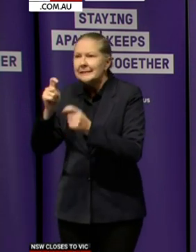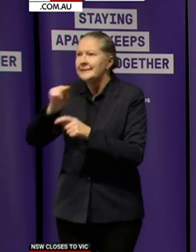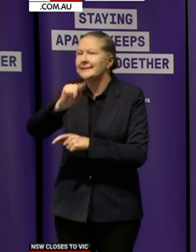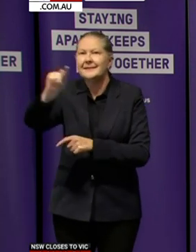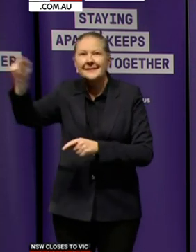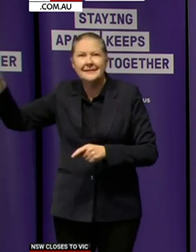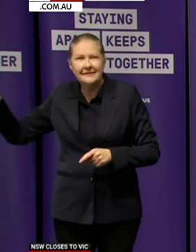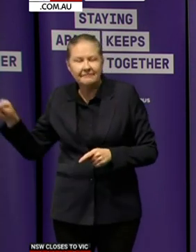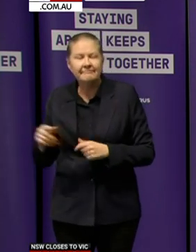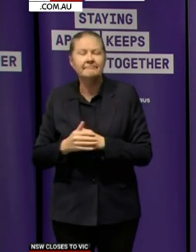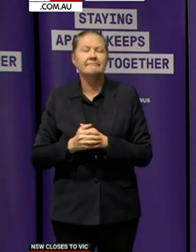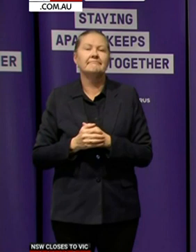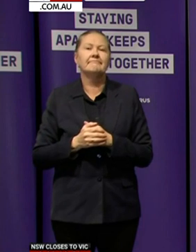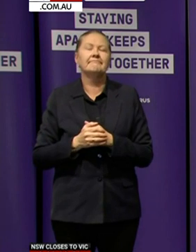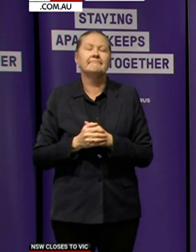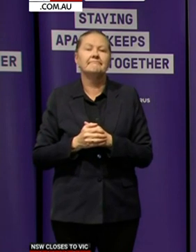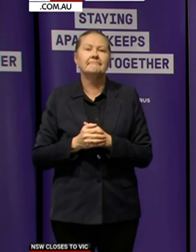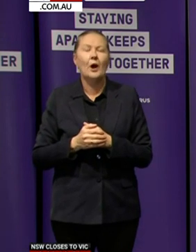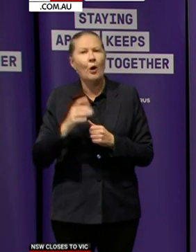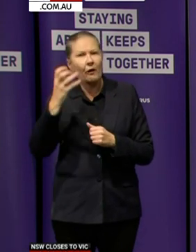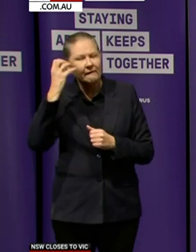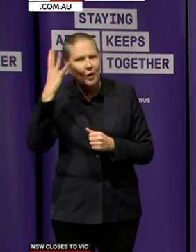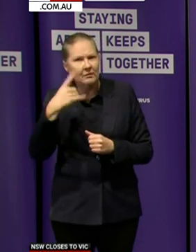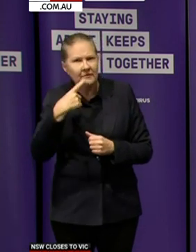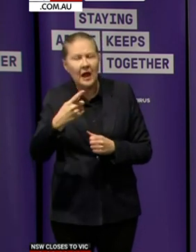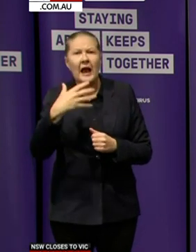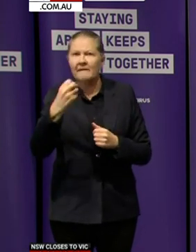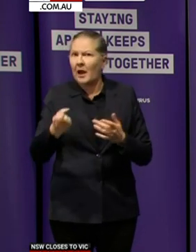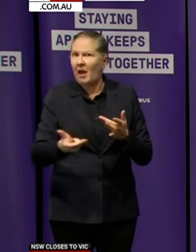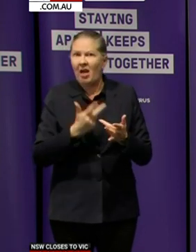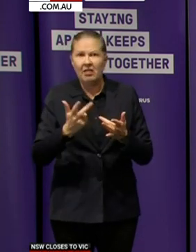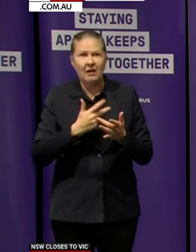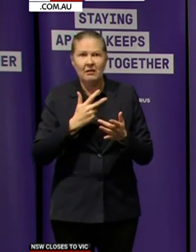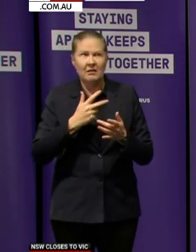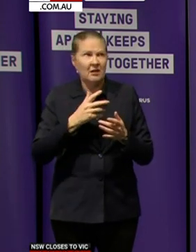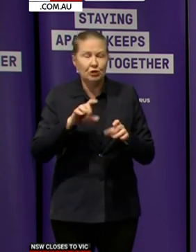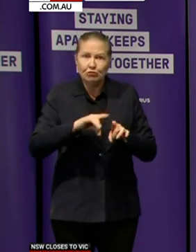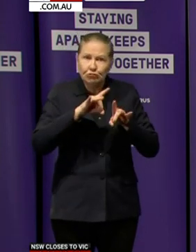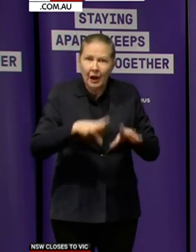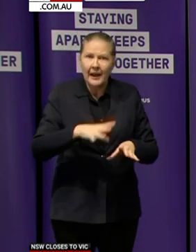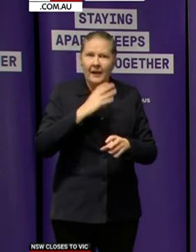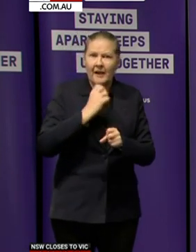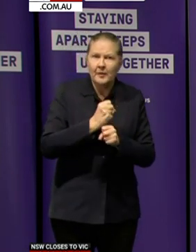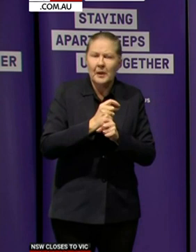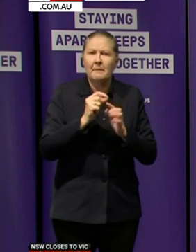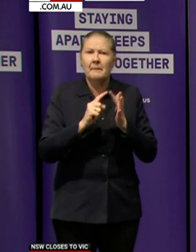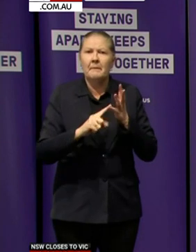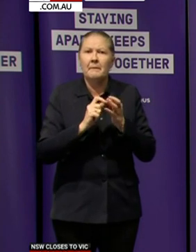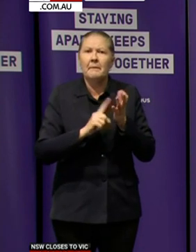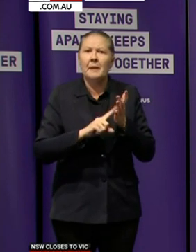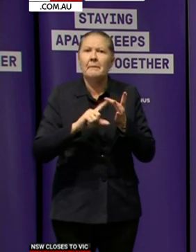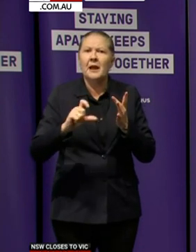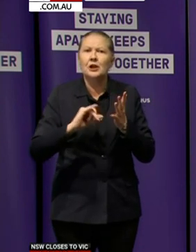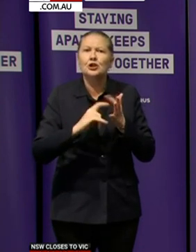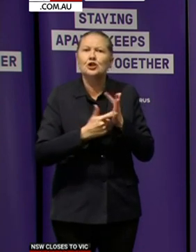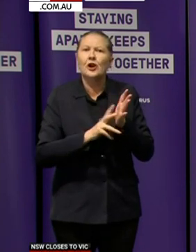also, I should make note of many hundreds of Commonwealth public servants, so not ADF, but many hundreds of Commonwealth public